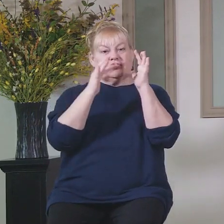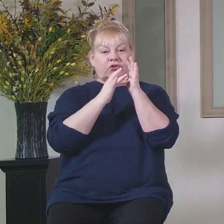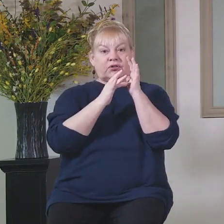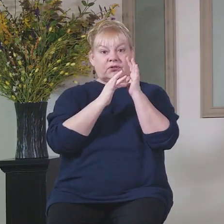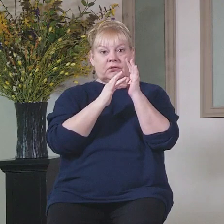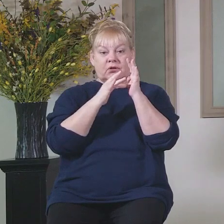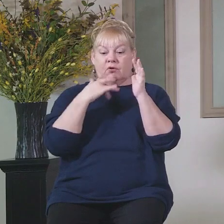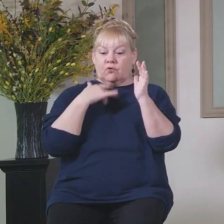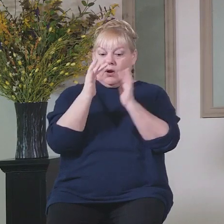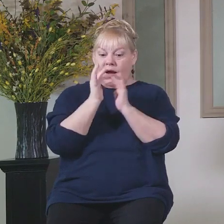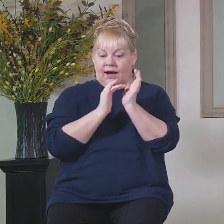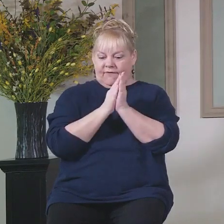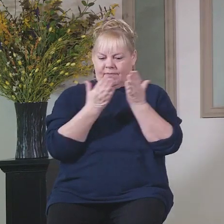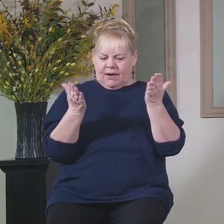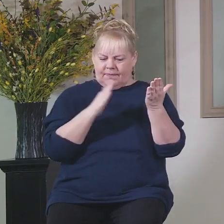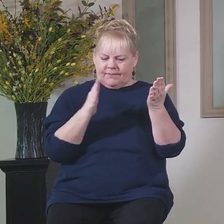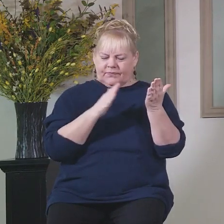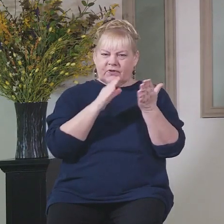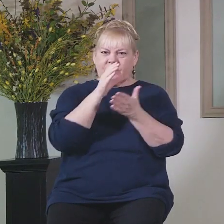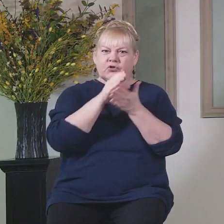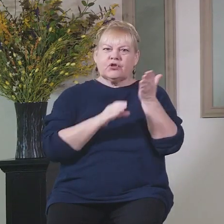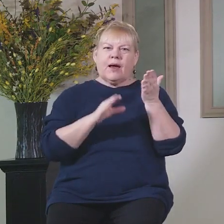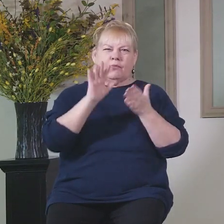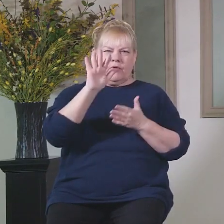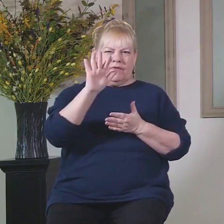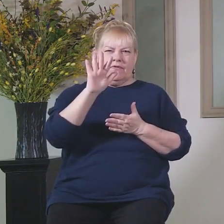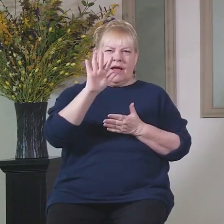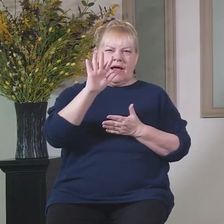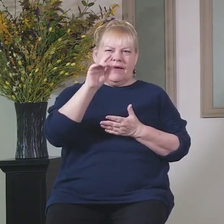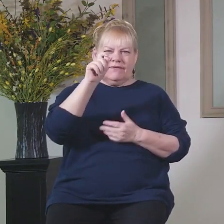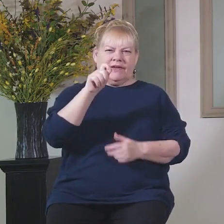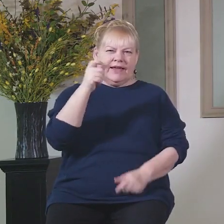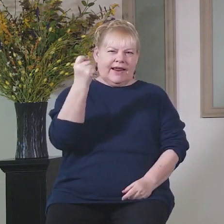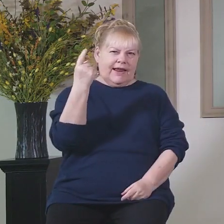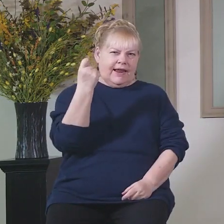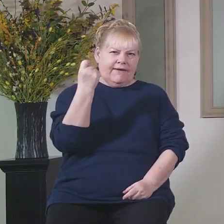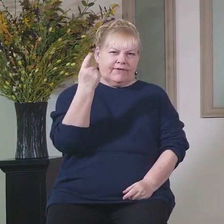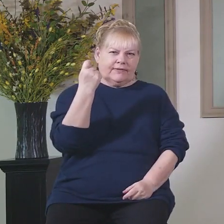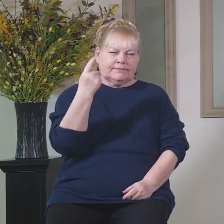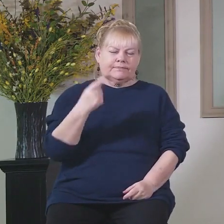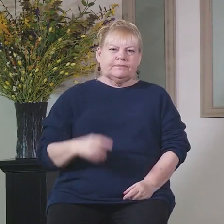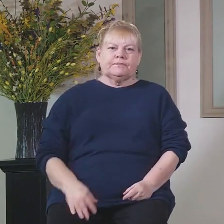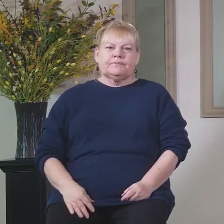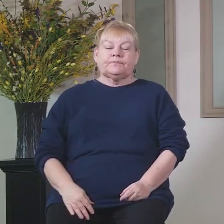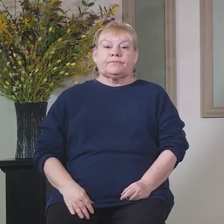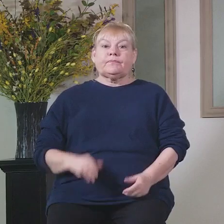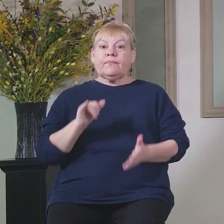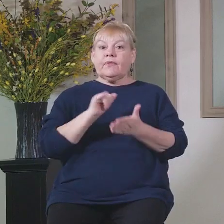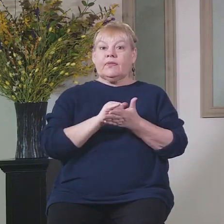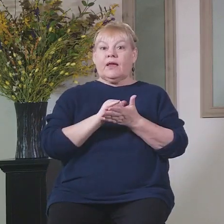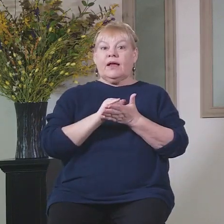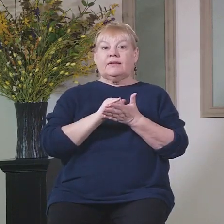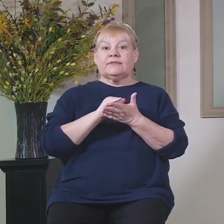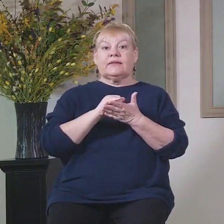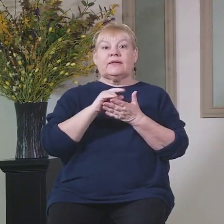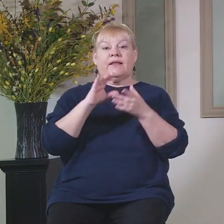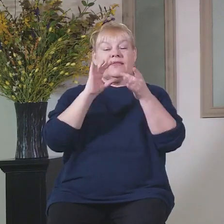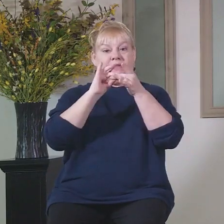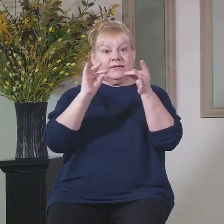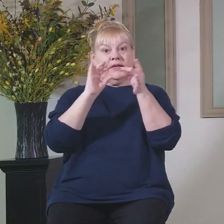Now, if you have your Bibles open, flip over to chapter 5. We'll begin in verse 11. And this is the